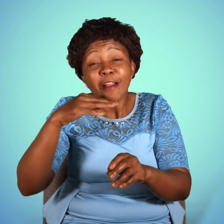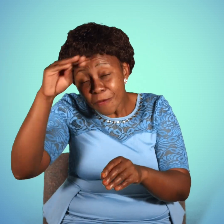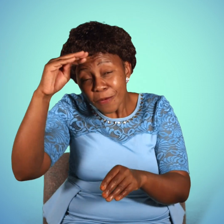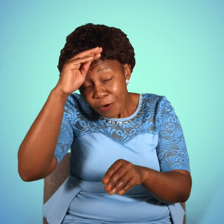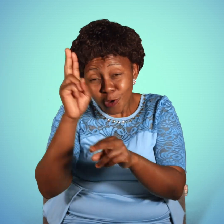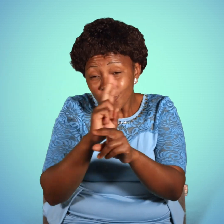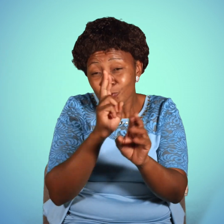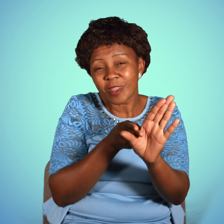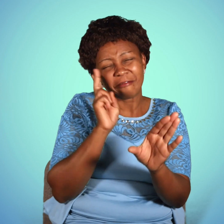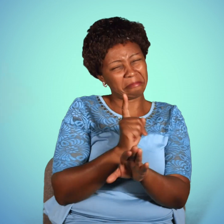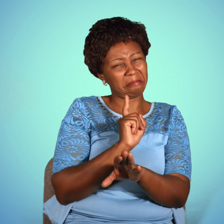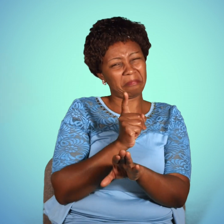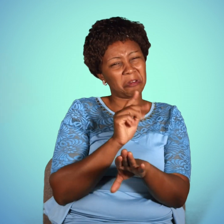drugs.